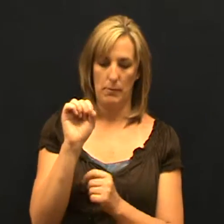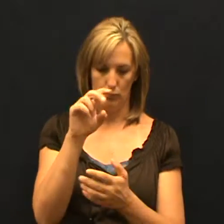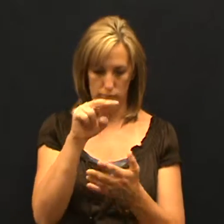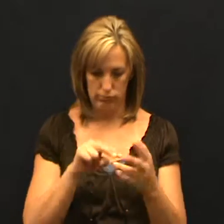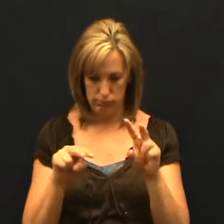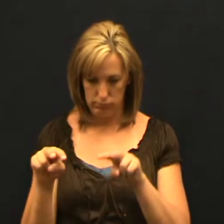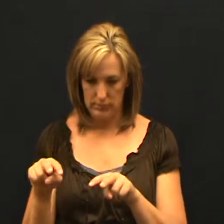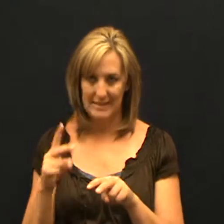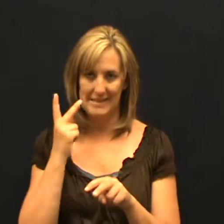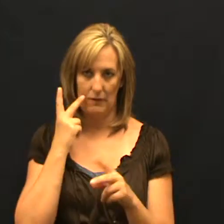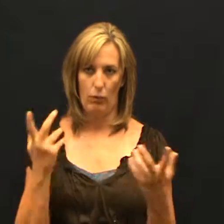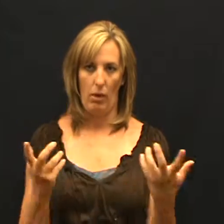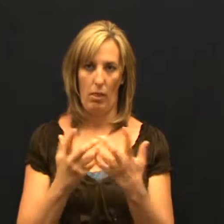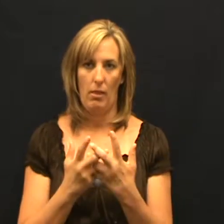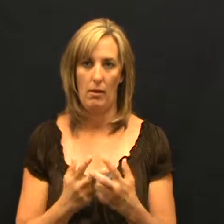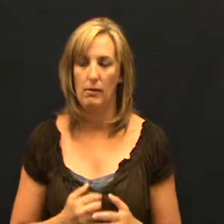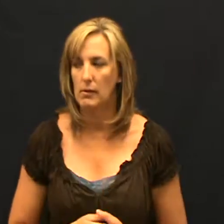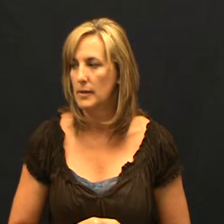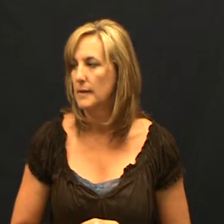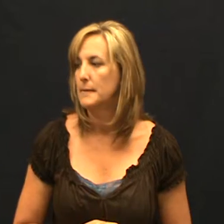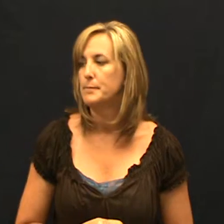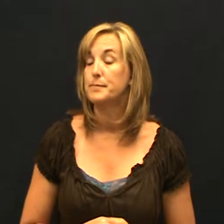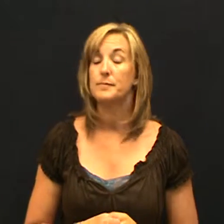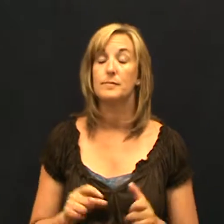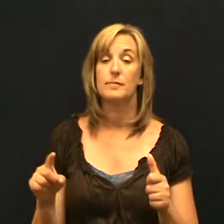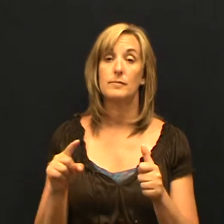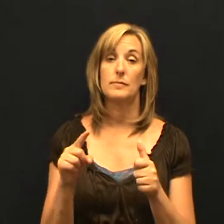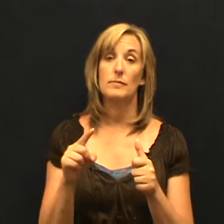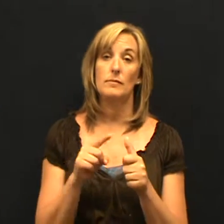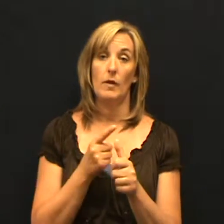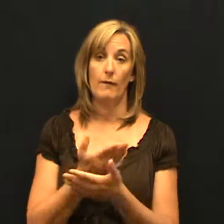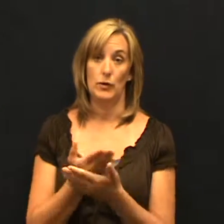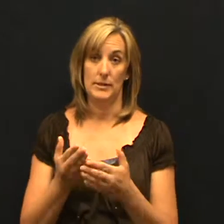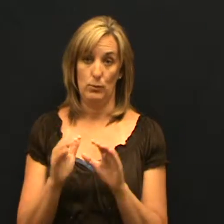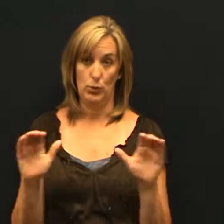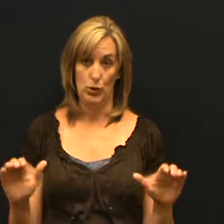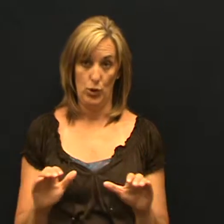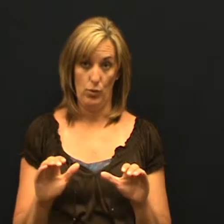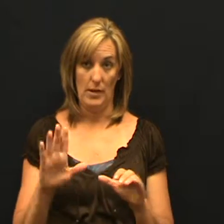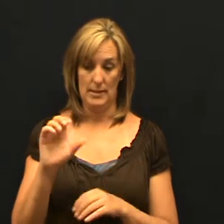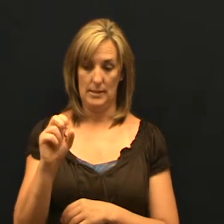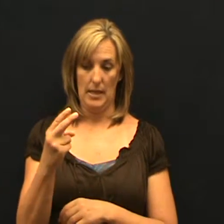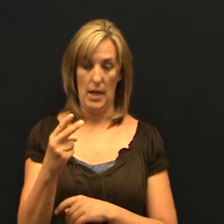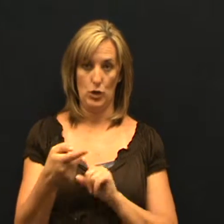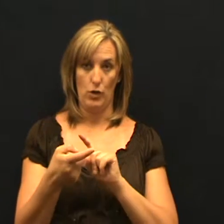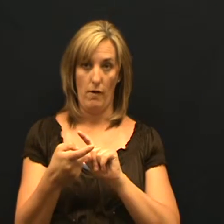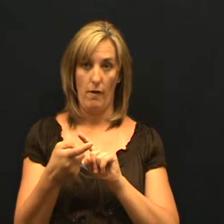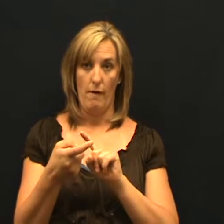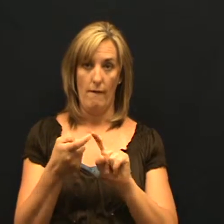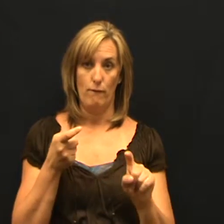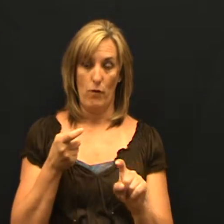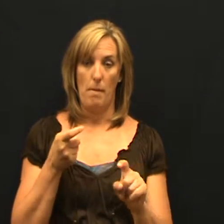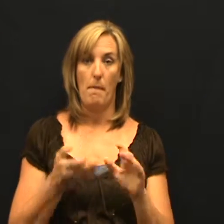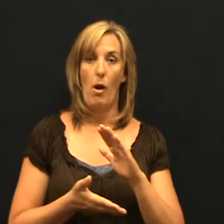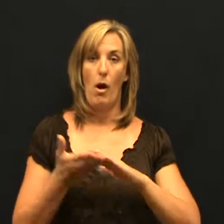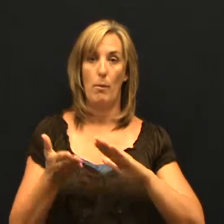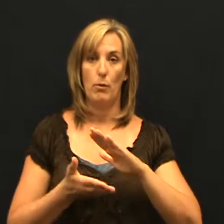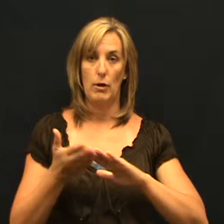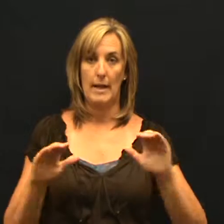happen. So the first thing we'll do is we'll look at cash flow from operating activities. And remember, what the statement of cash flows